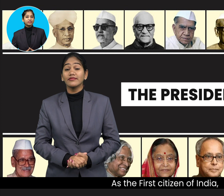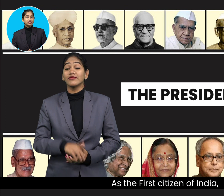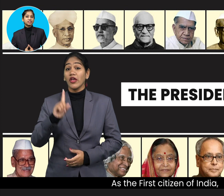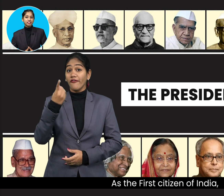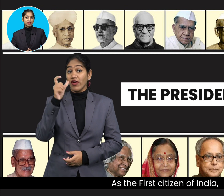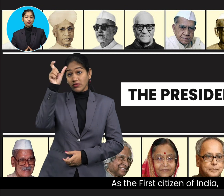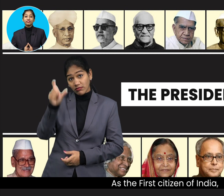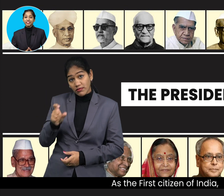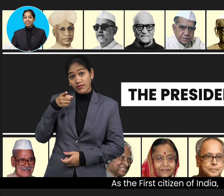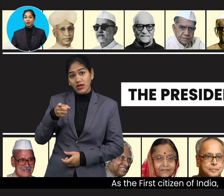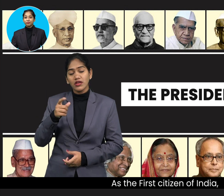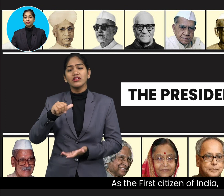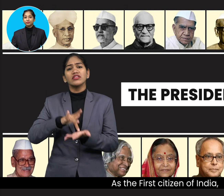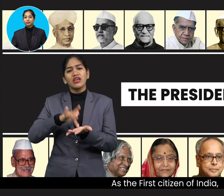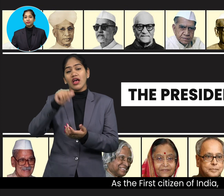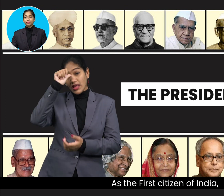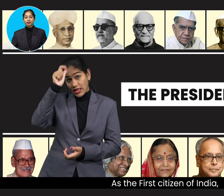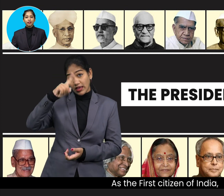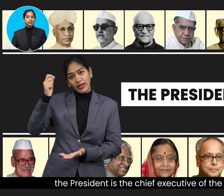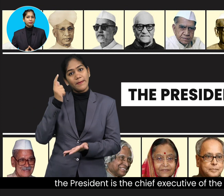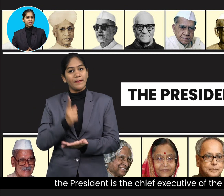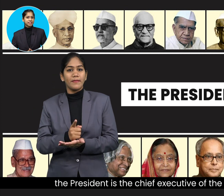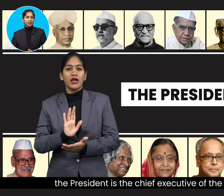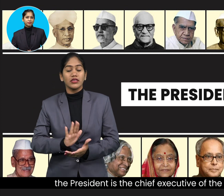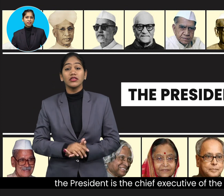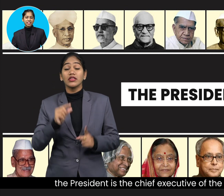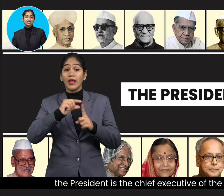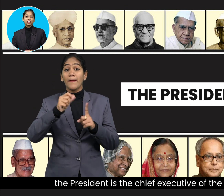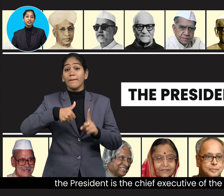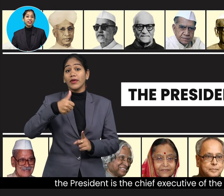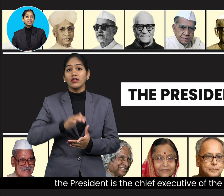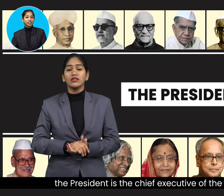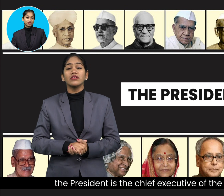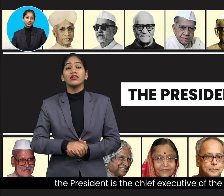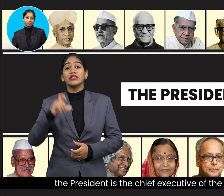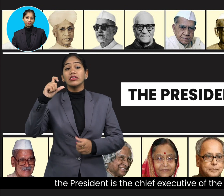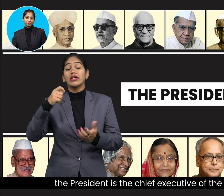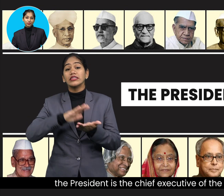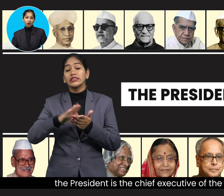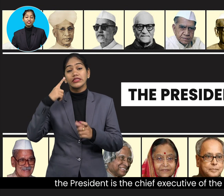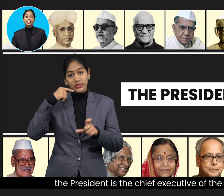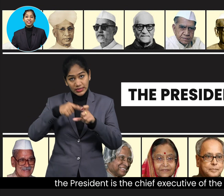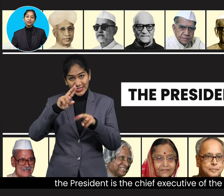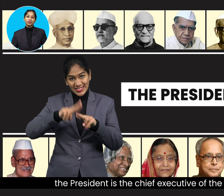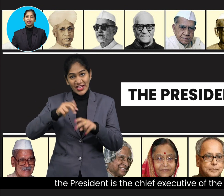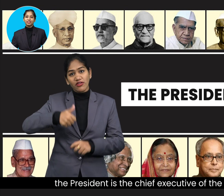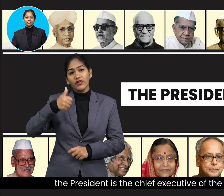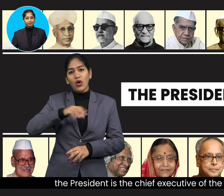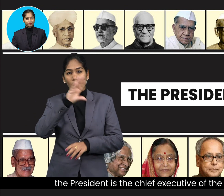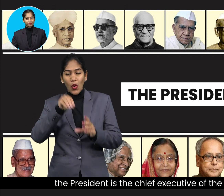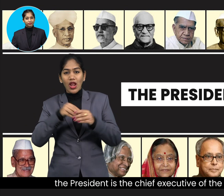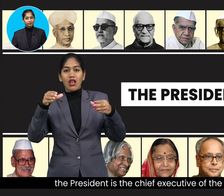As the first citizen of India, the President is the Chief Executive of the Indian